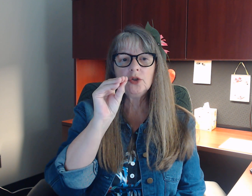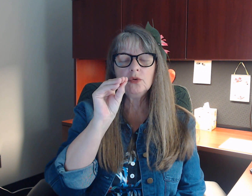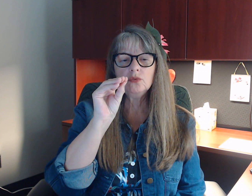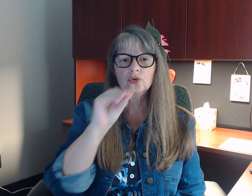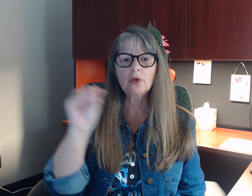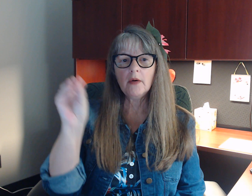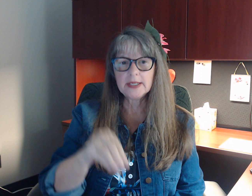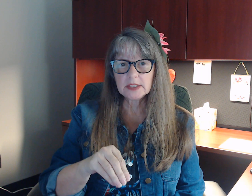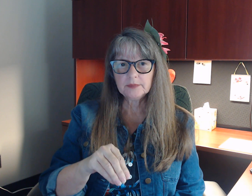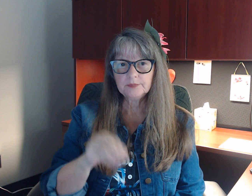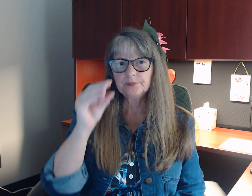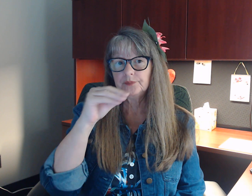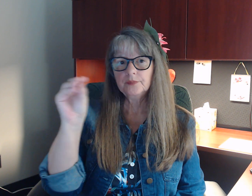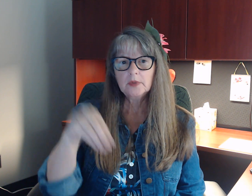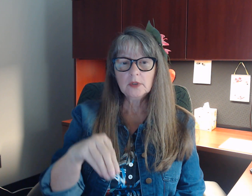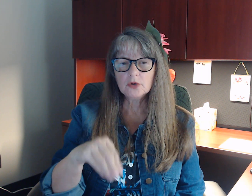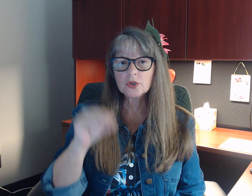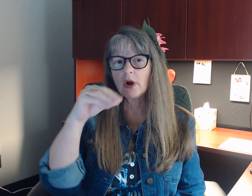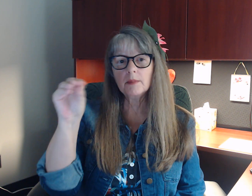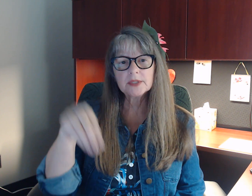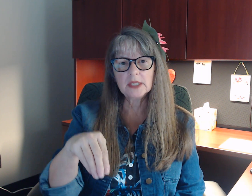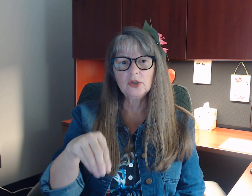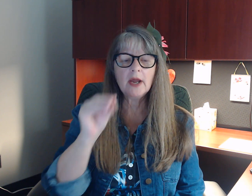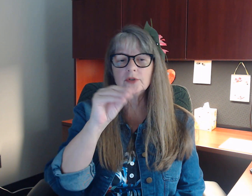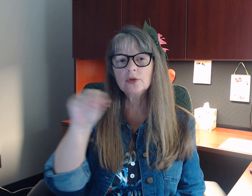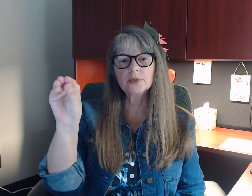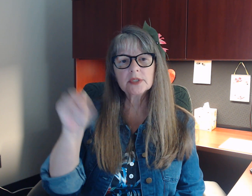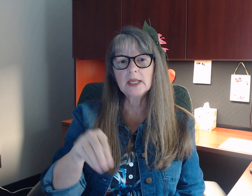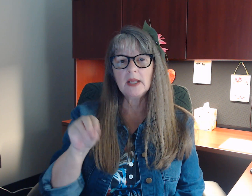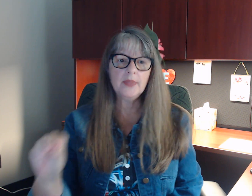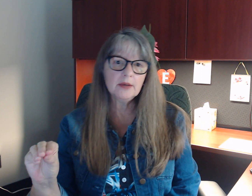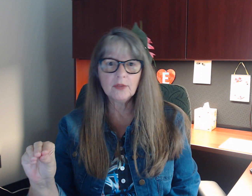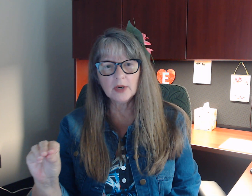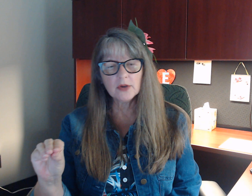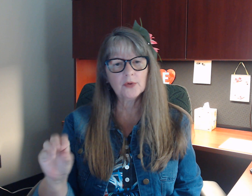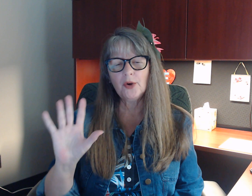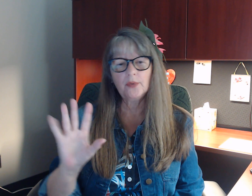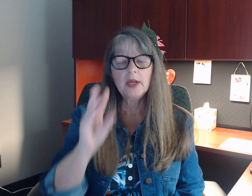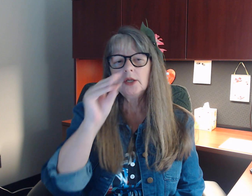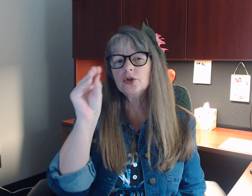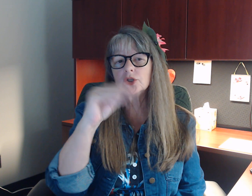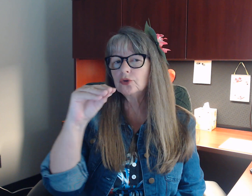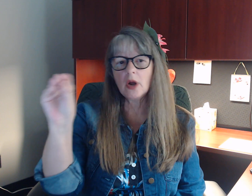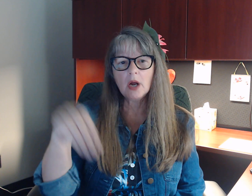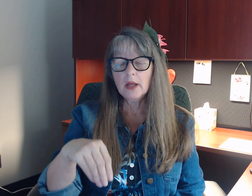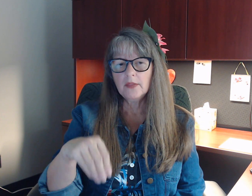you draw it. You just draw a percent. You don't have to do percent and then another O. You just draw